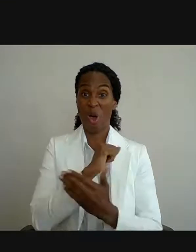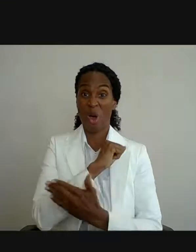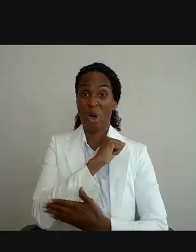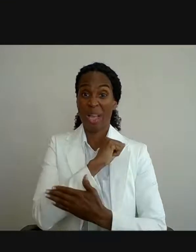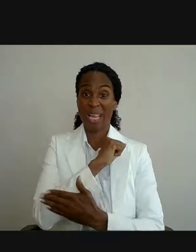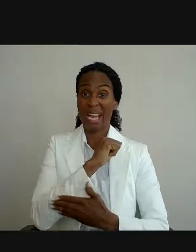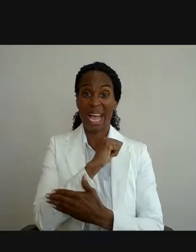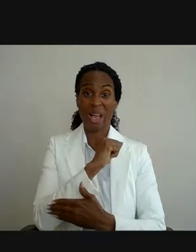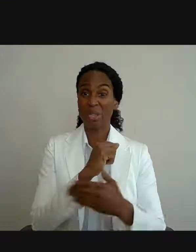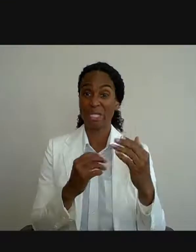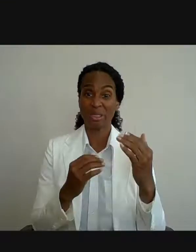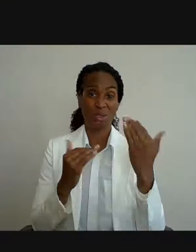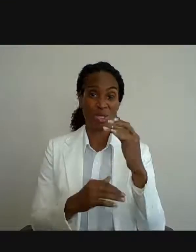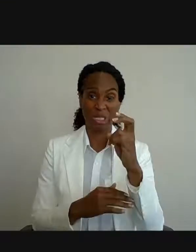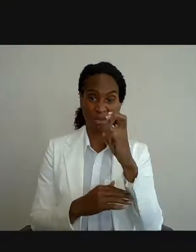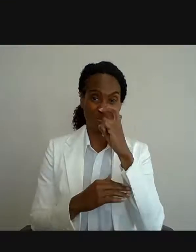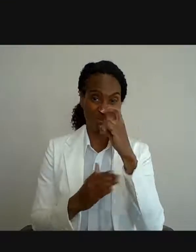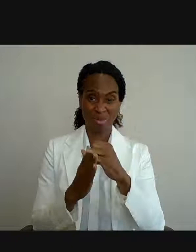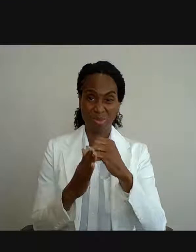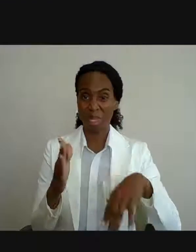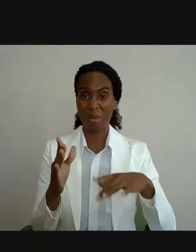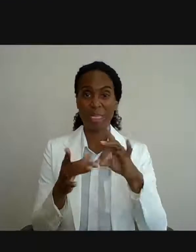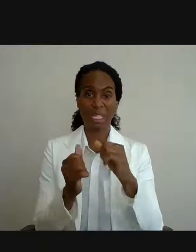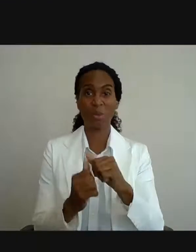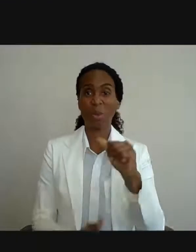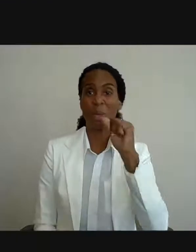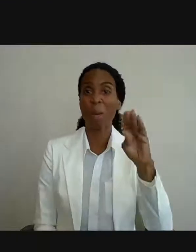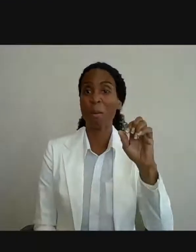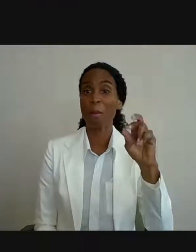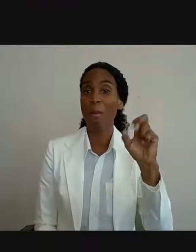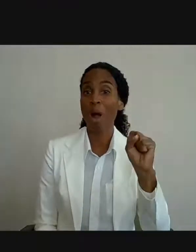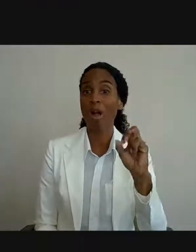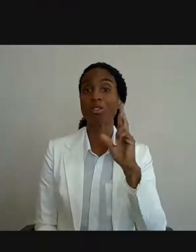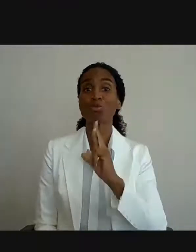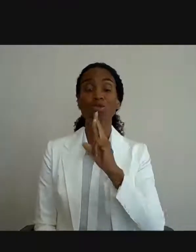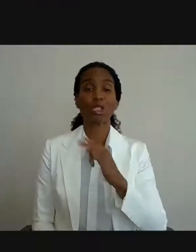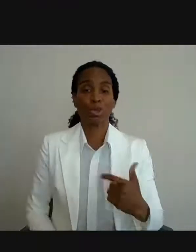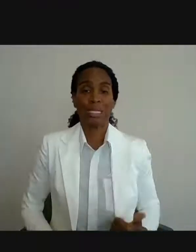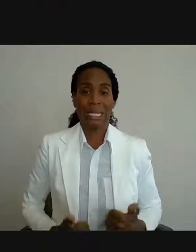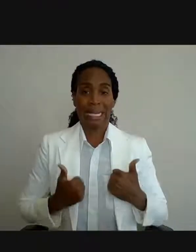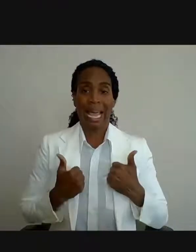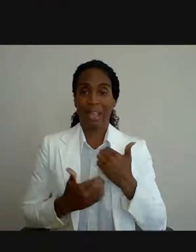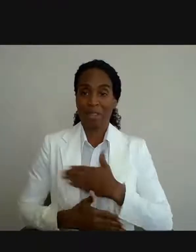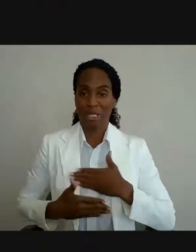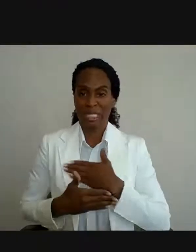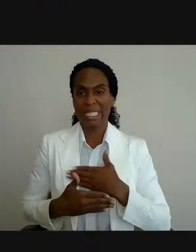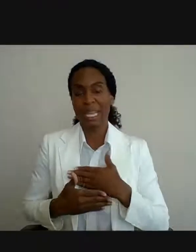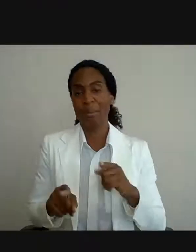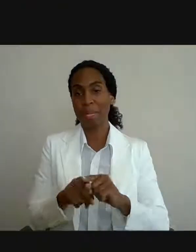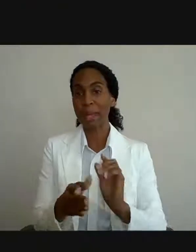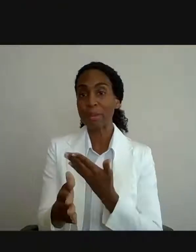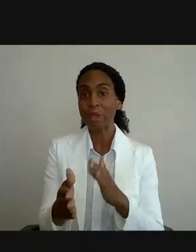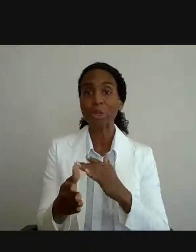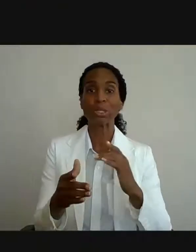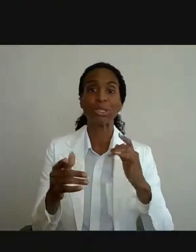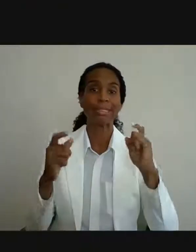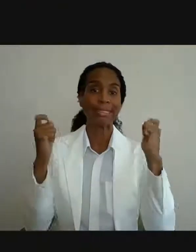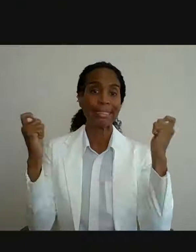restrictions on bars, restaurants, on live venues, on museums, on